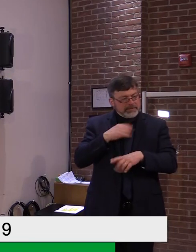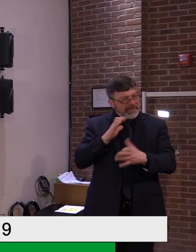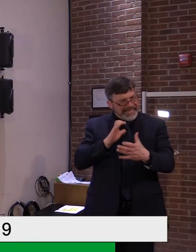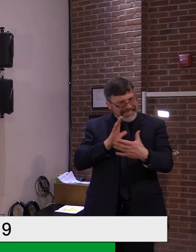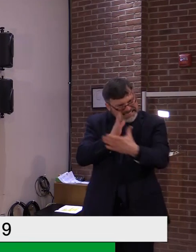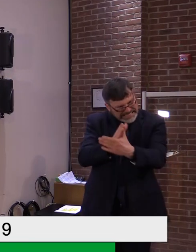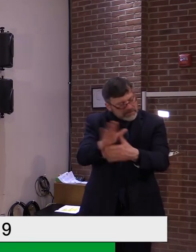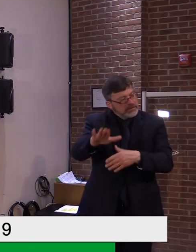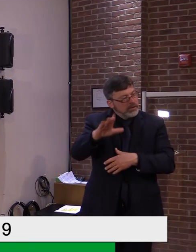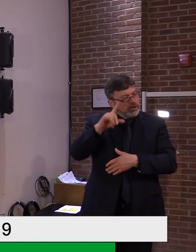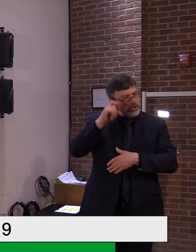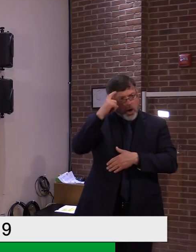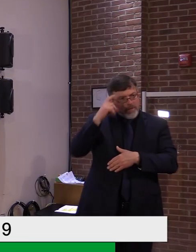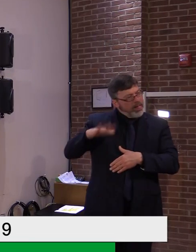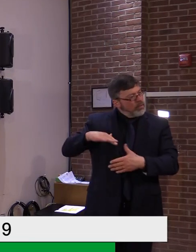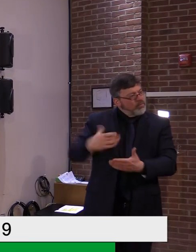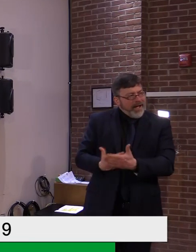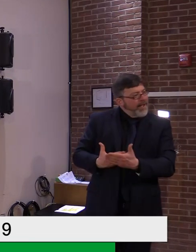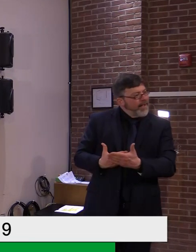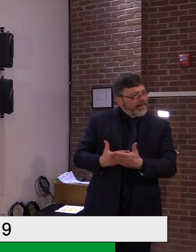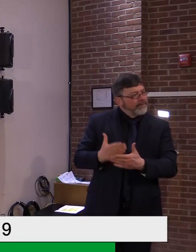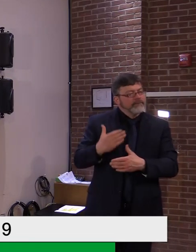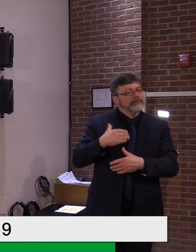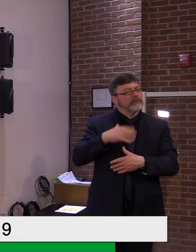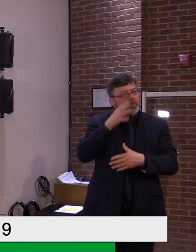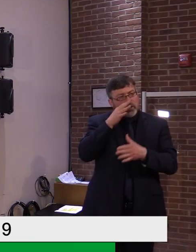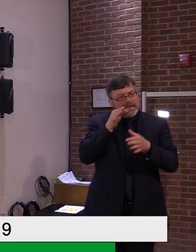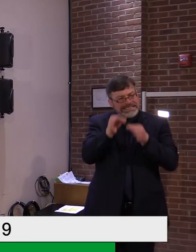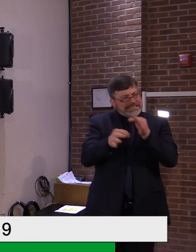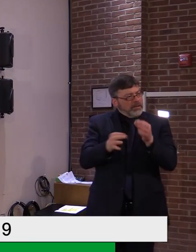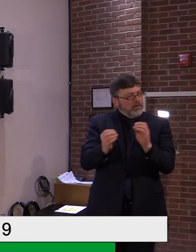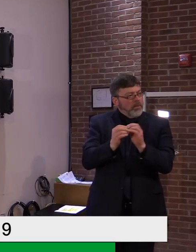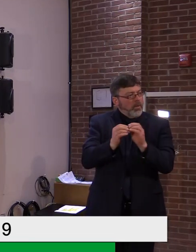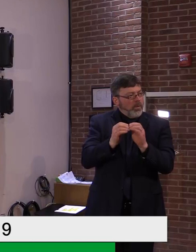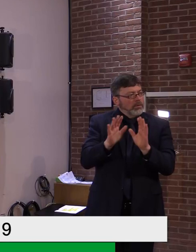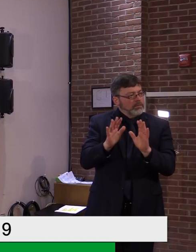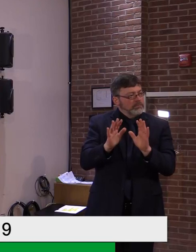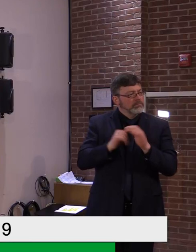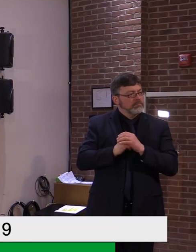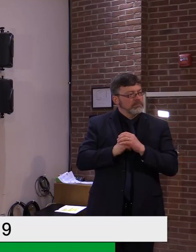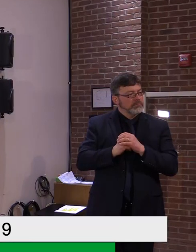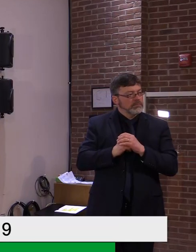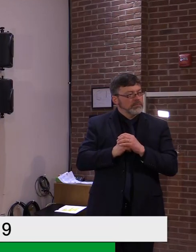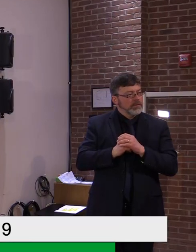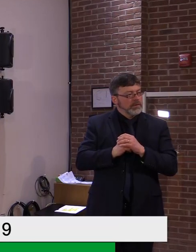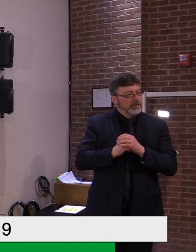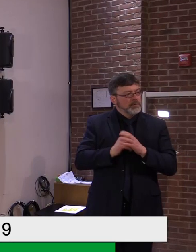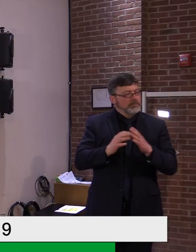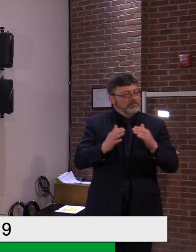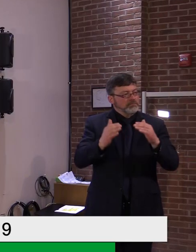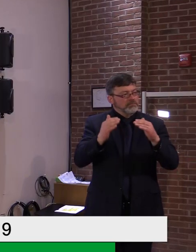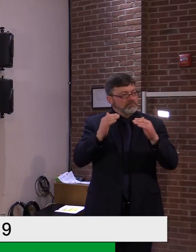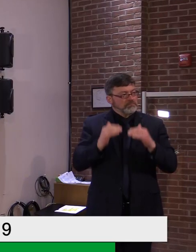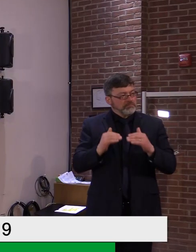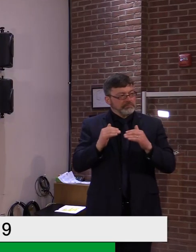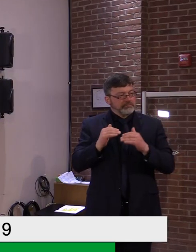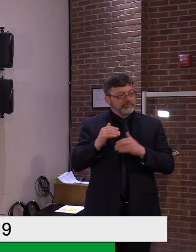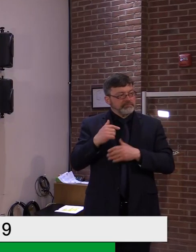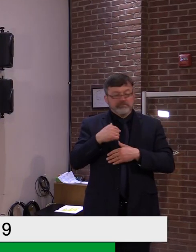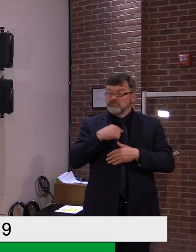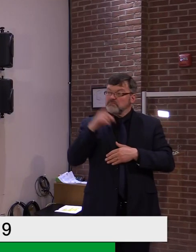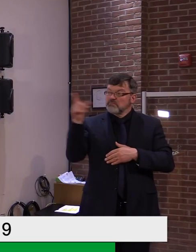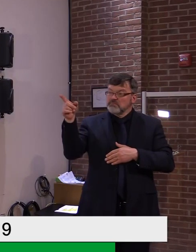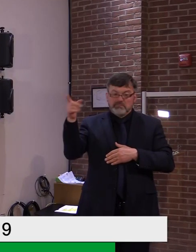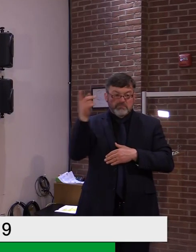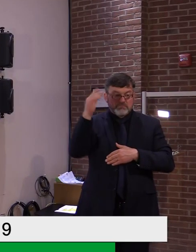additional context. Additional factors under consideration, and Dr. Levine might be able to speak to this as well, would